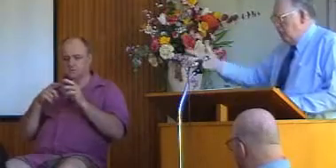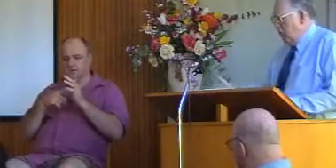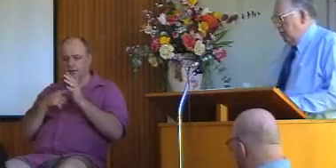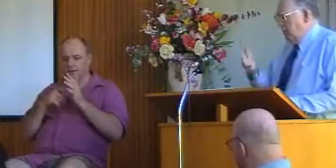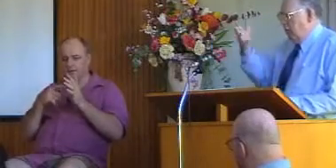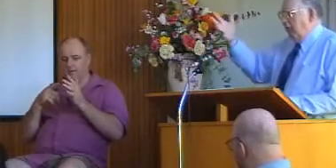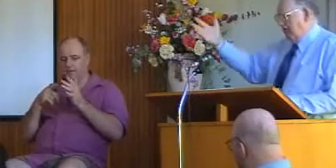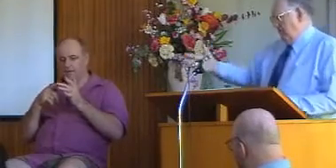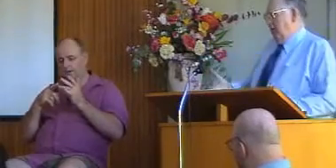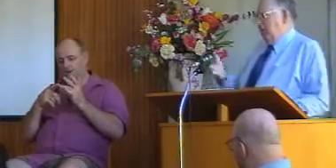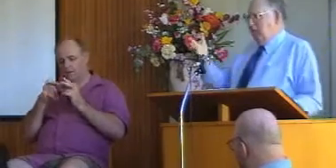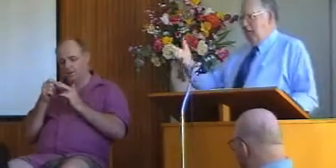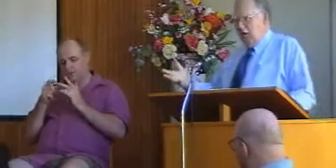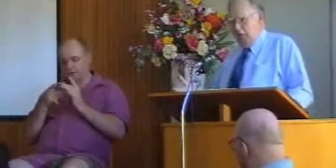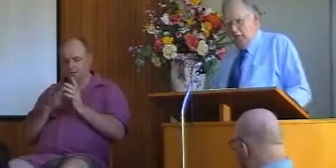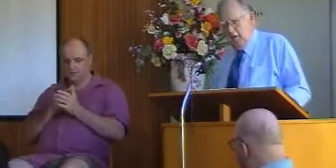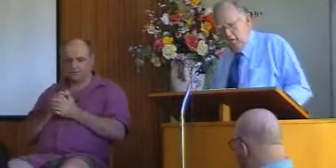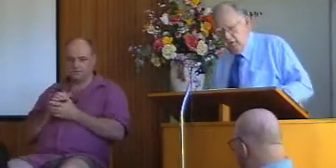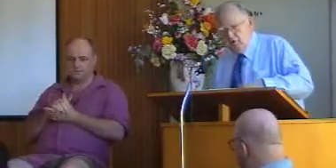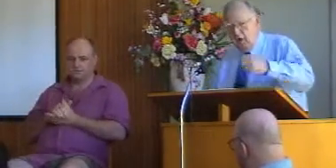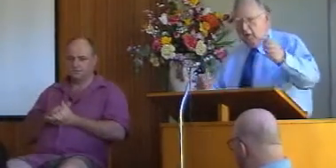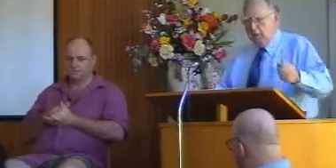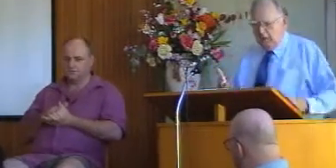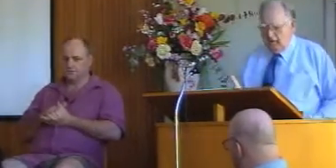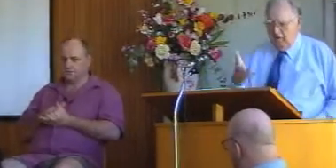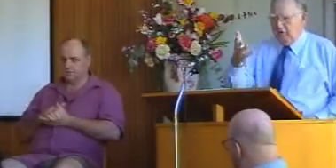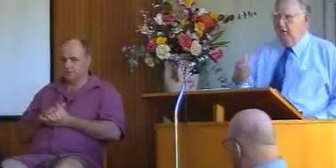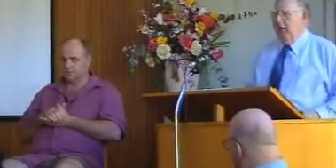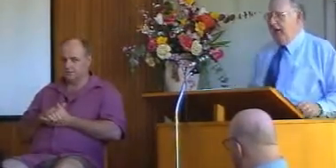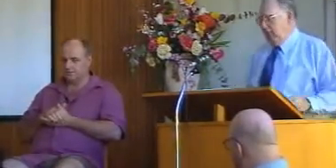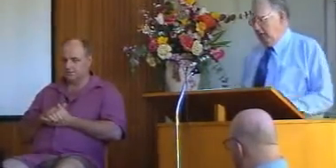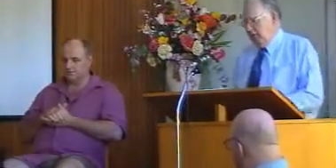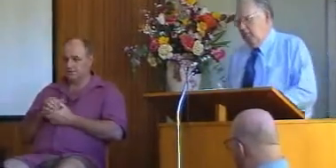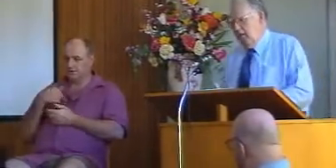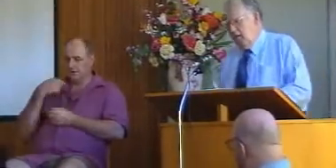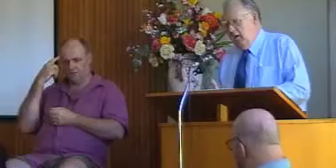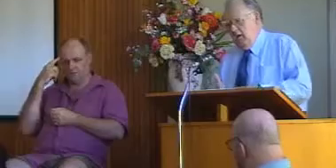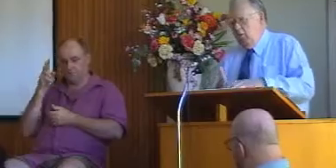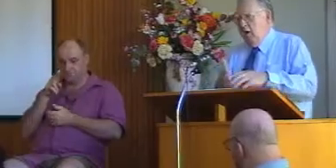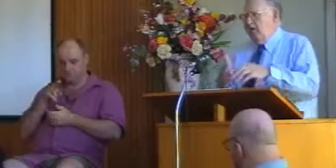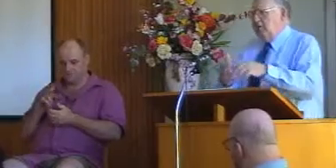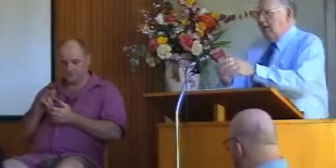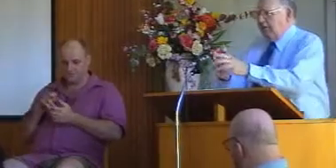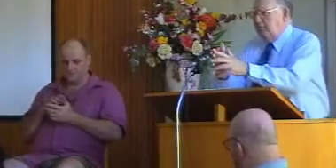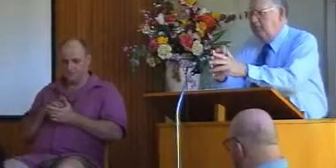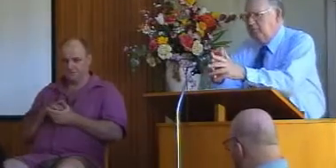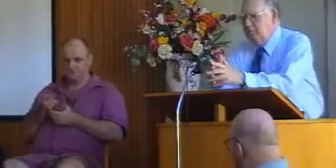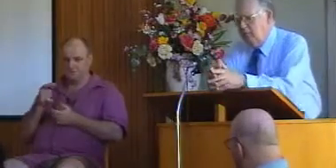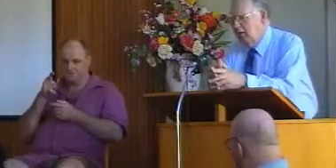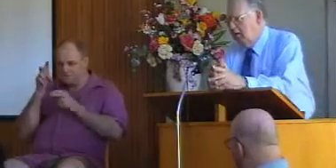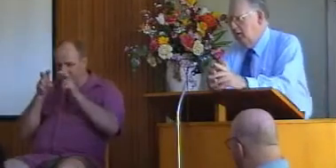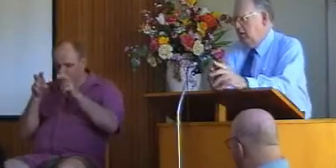these journeys that we often get involved in, encyclopedias and everything. And one discovered